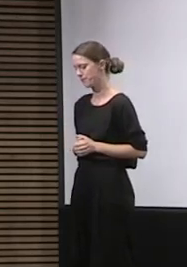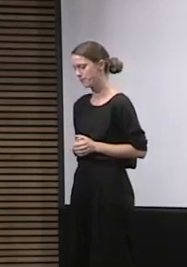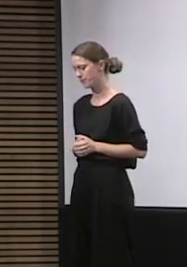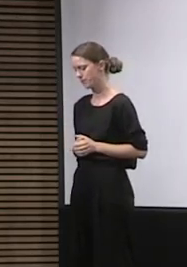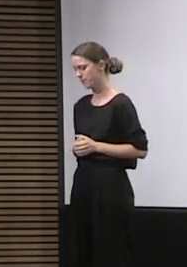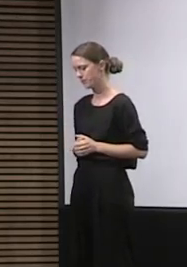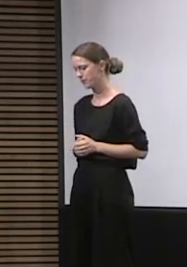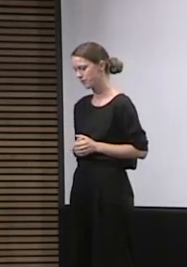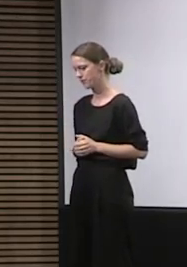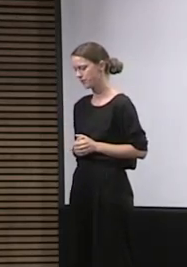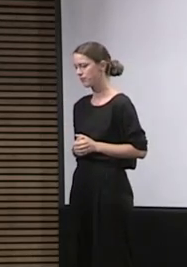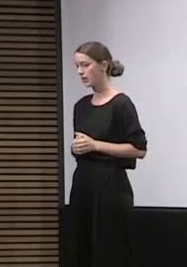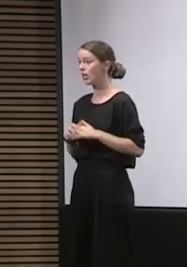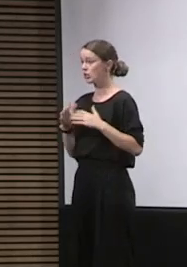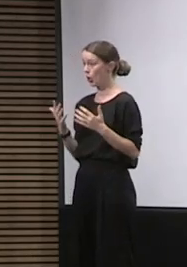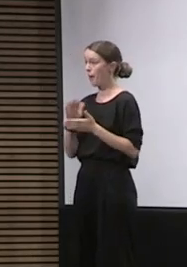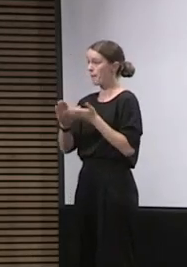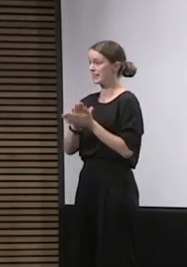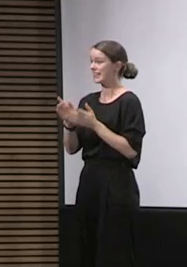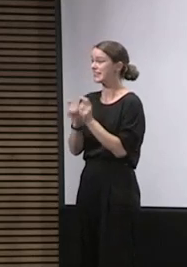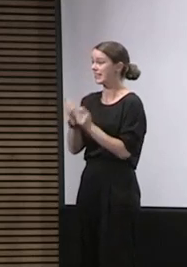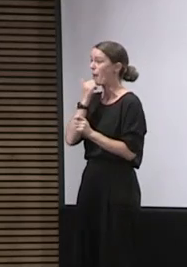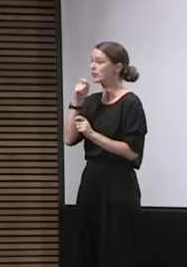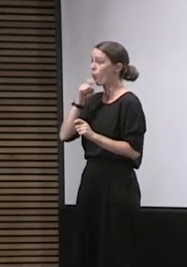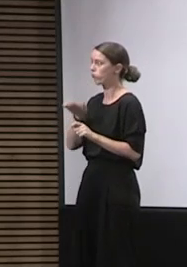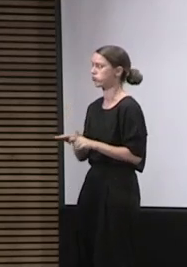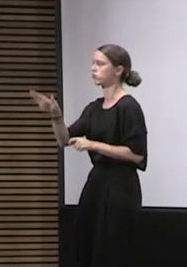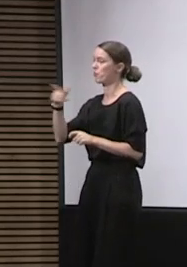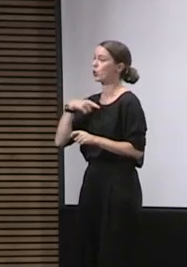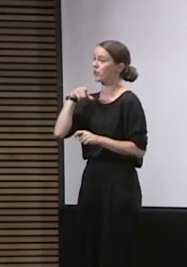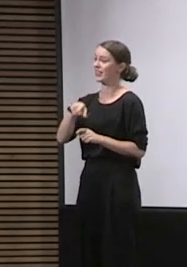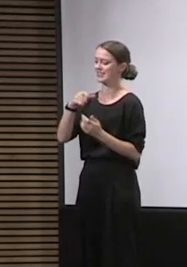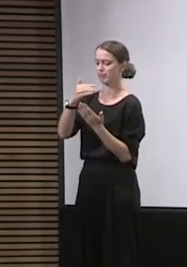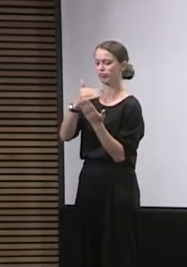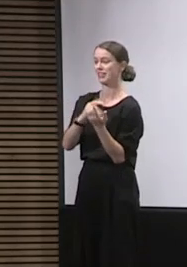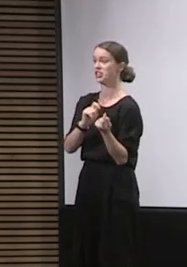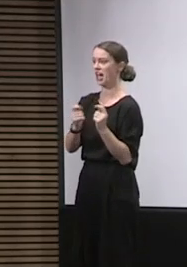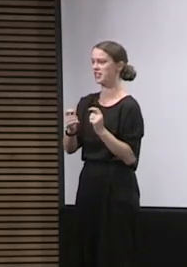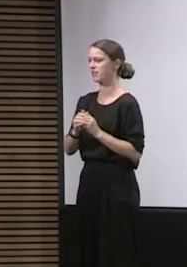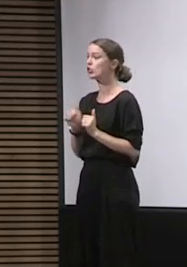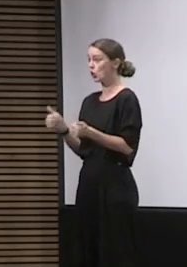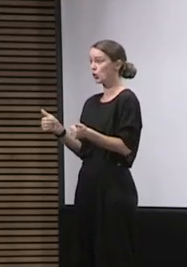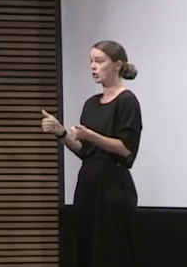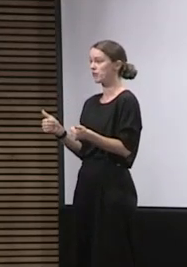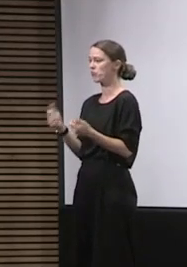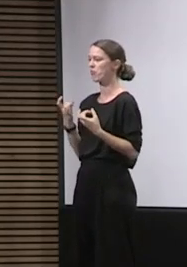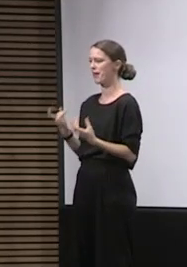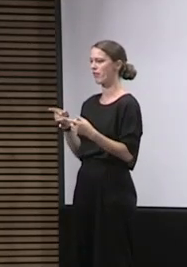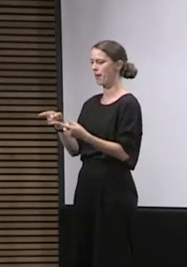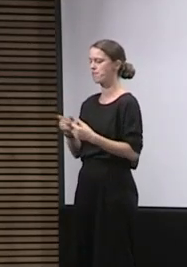We do know that this will result in more testing being done, which is good, and which we are also prepared